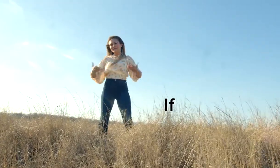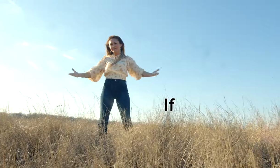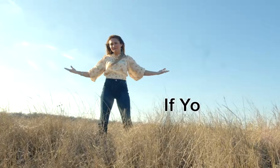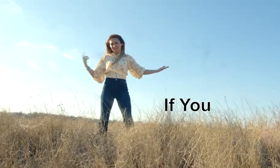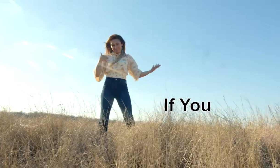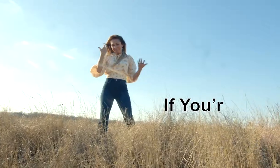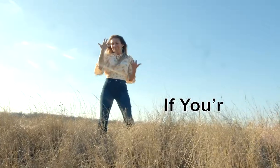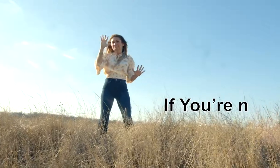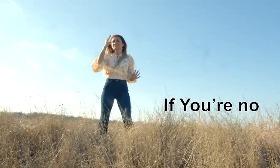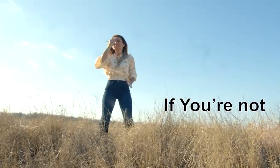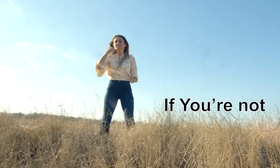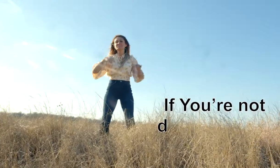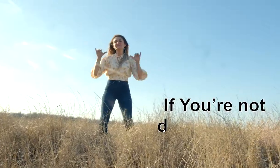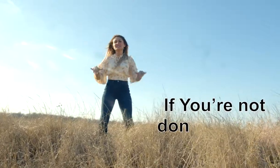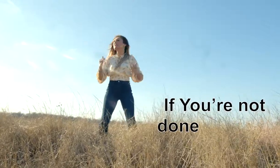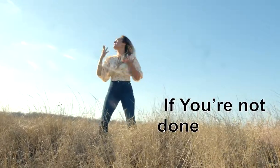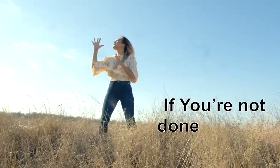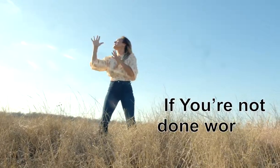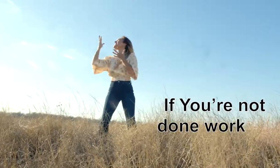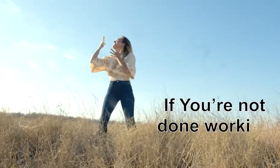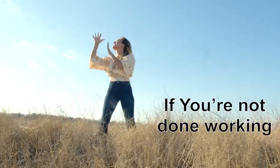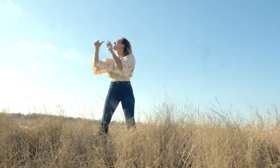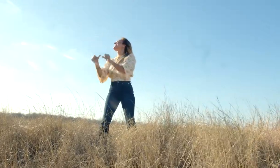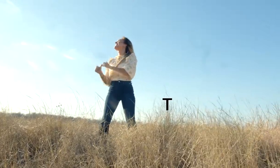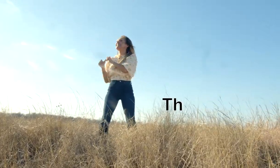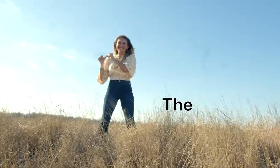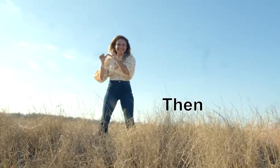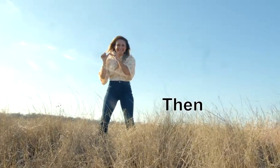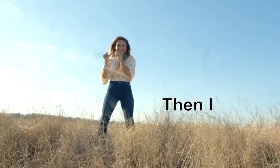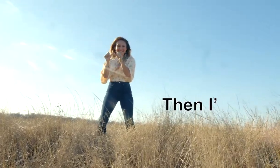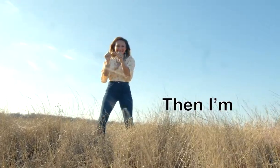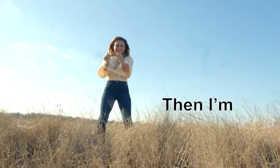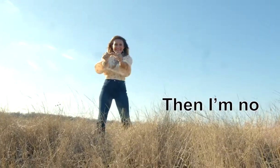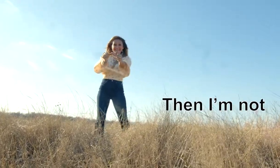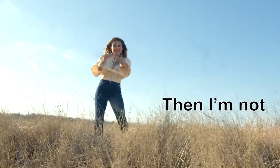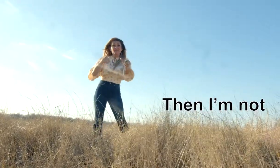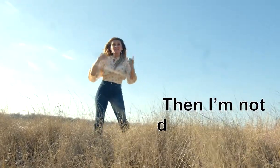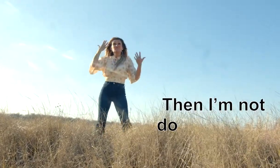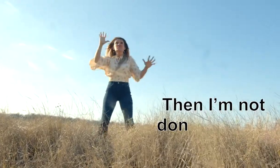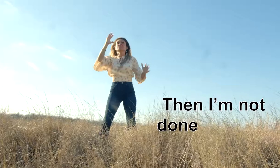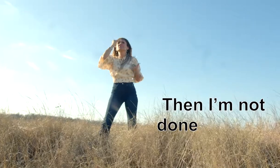Done praising.